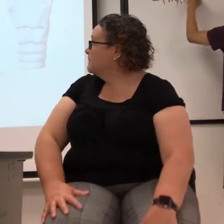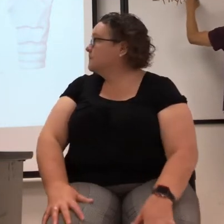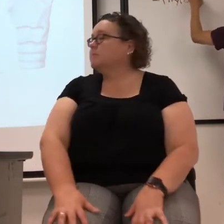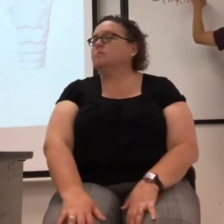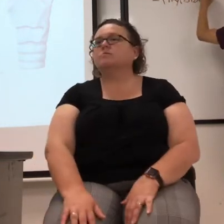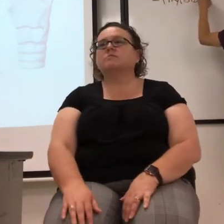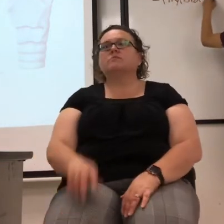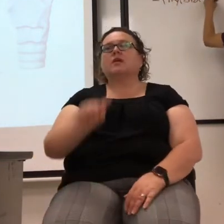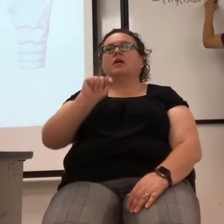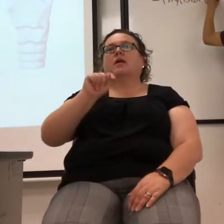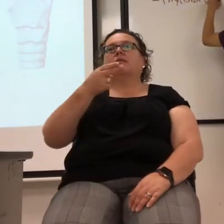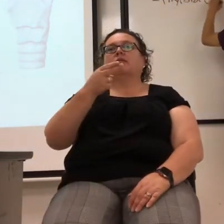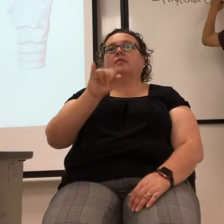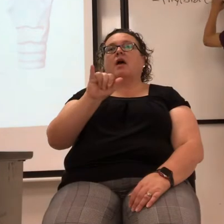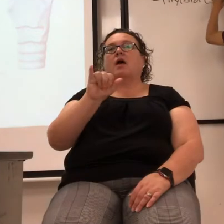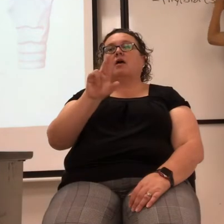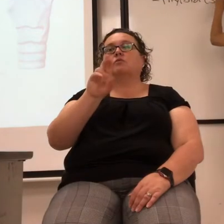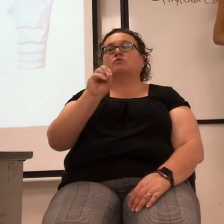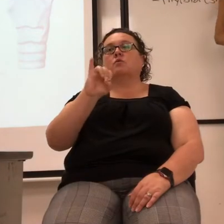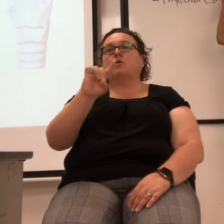Now, thyroid means shield.